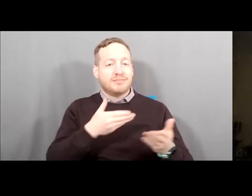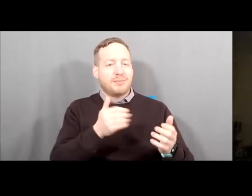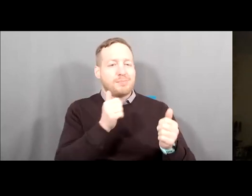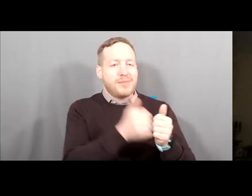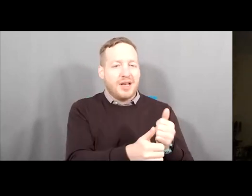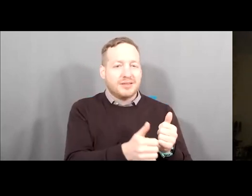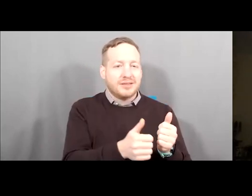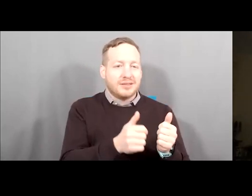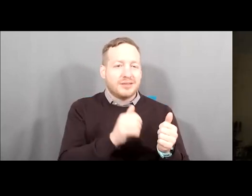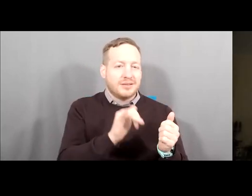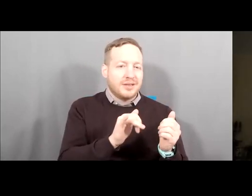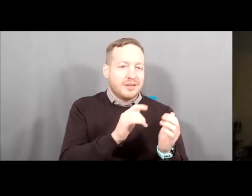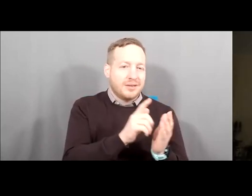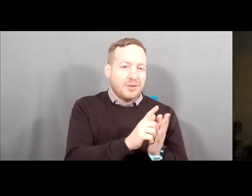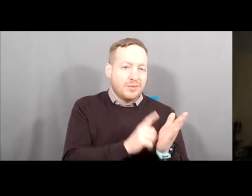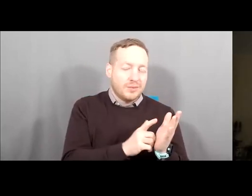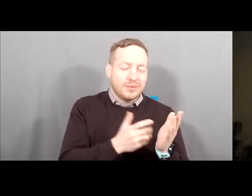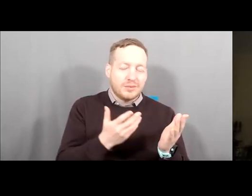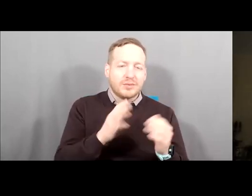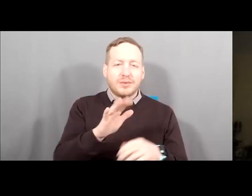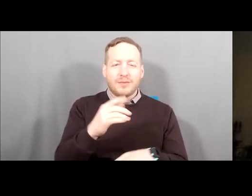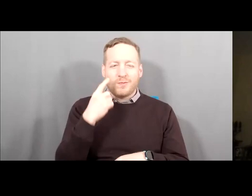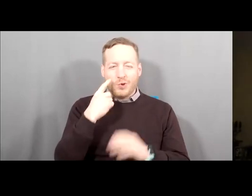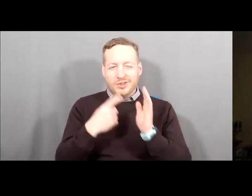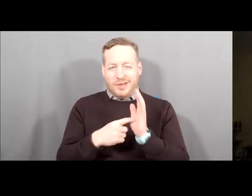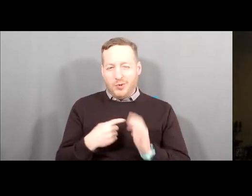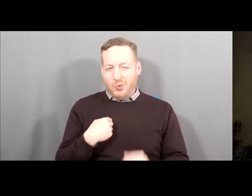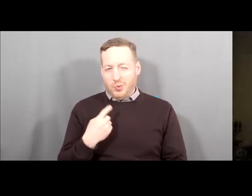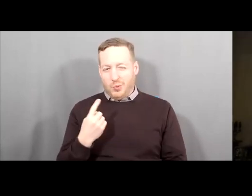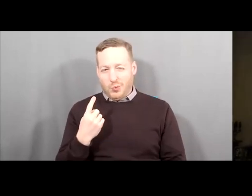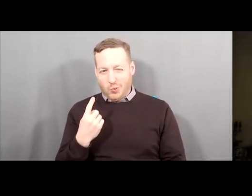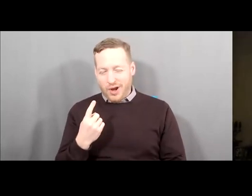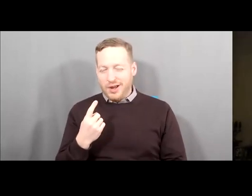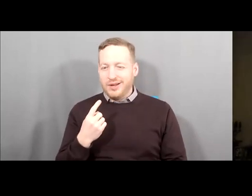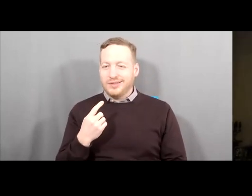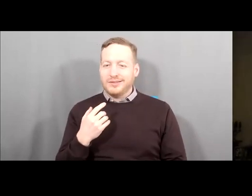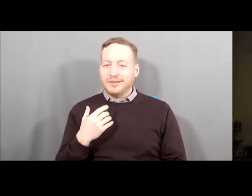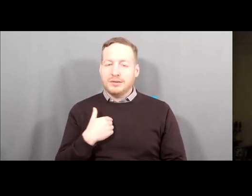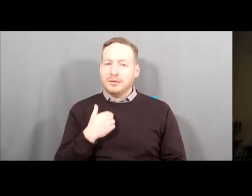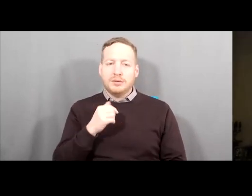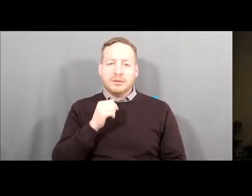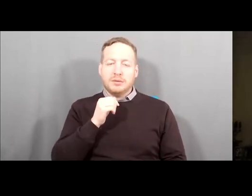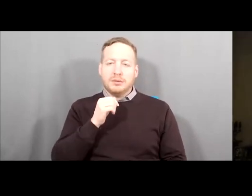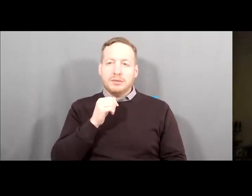can work together to be more effective in helping to pass certain bills. For example,